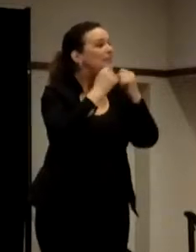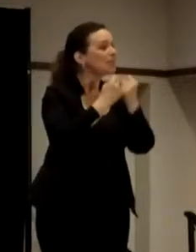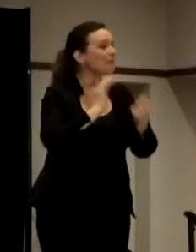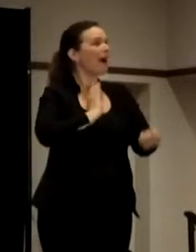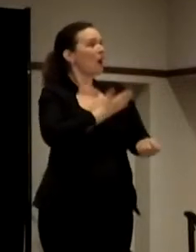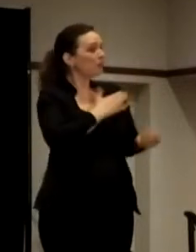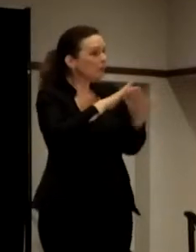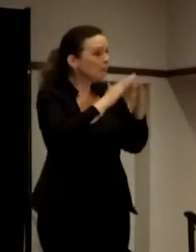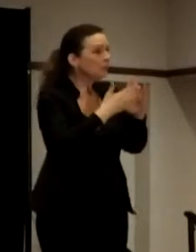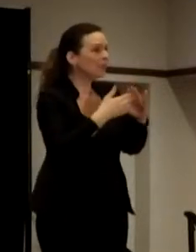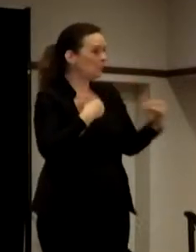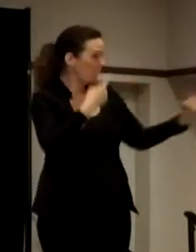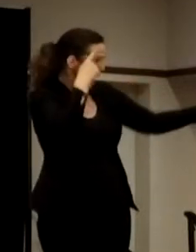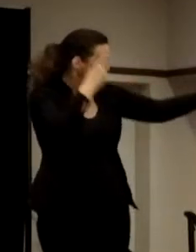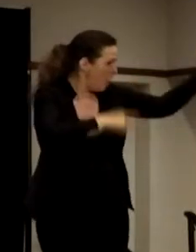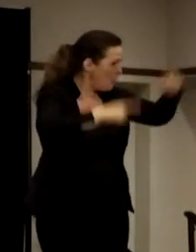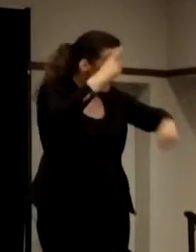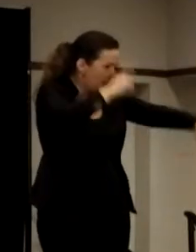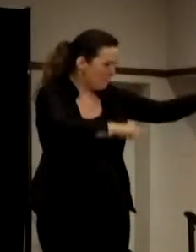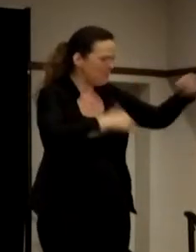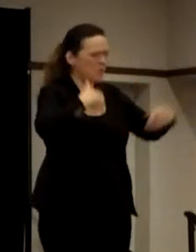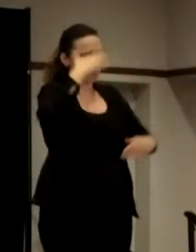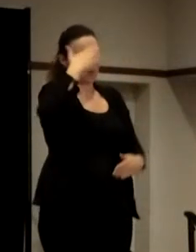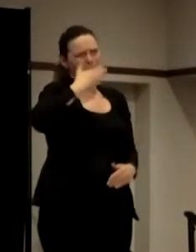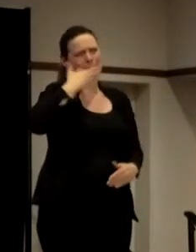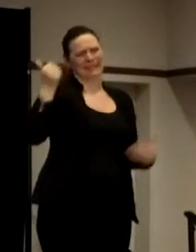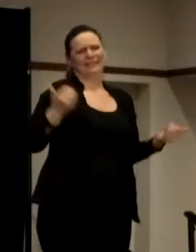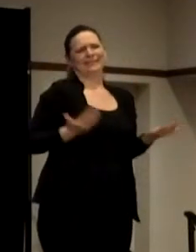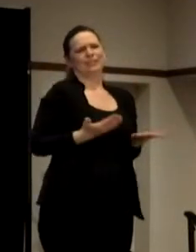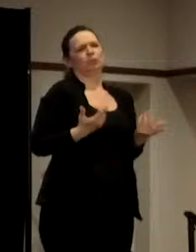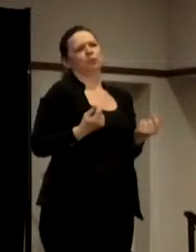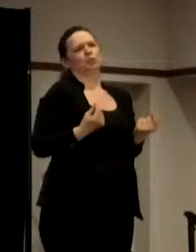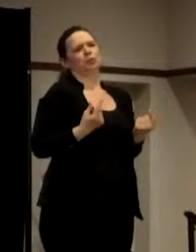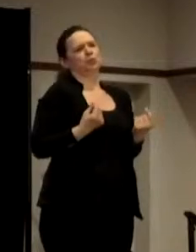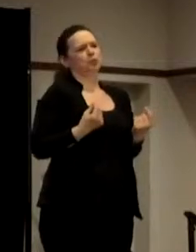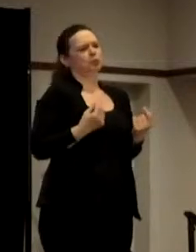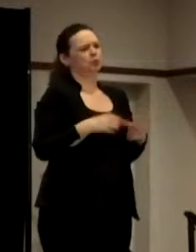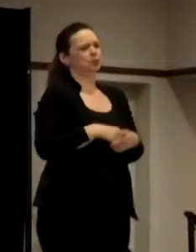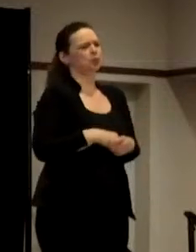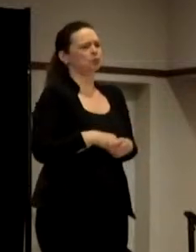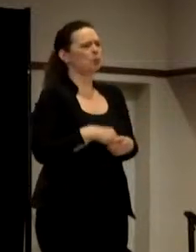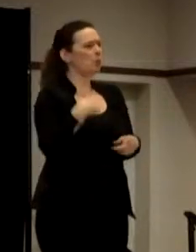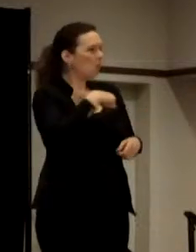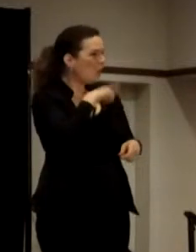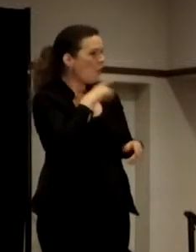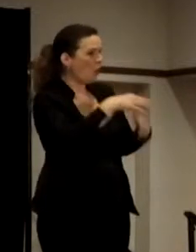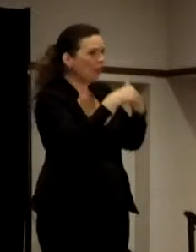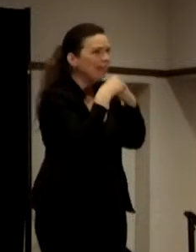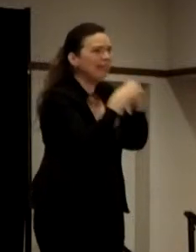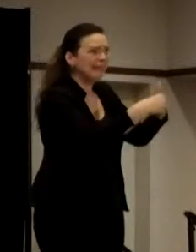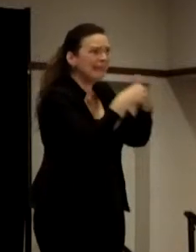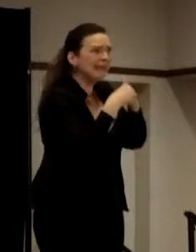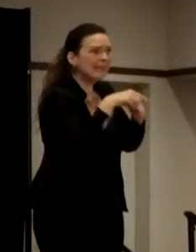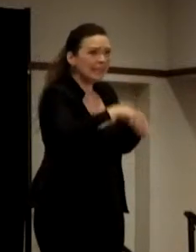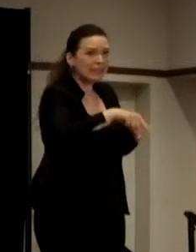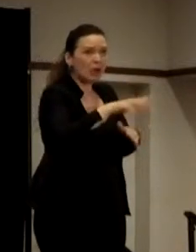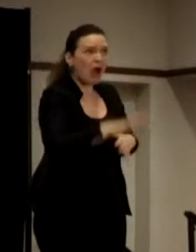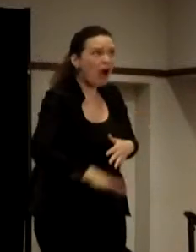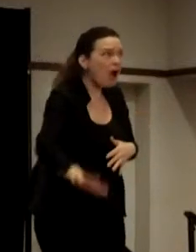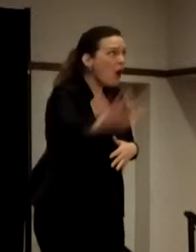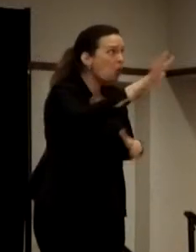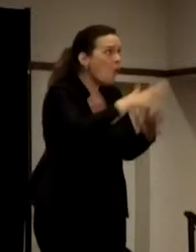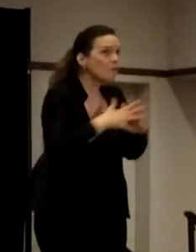done a better job, if not the best job, out of many communities in the state. So I think at this point, those are the types